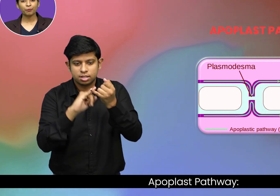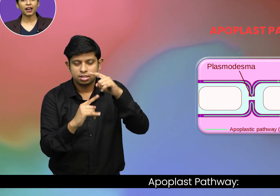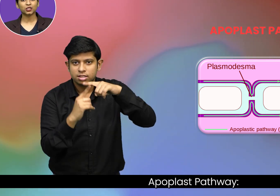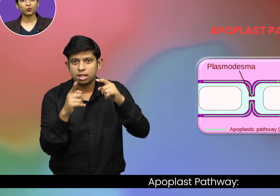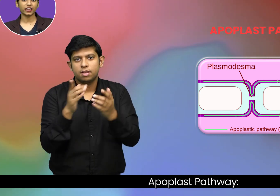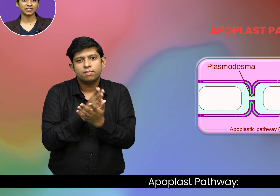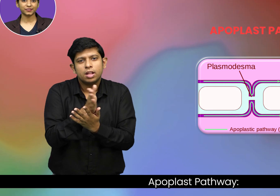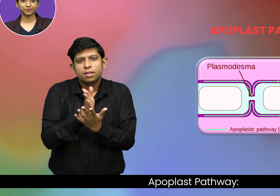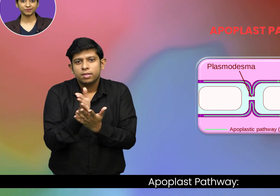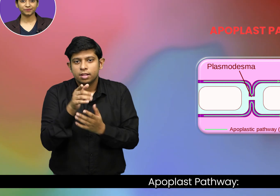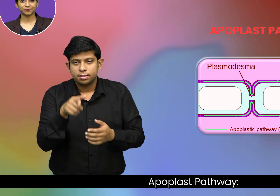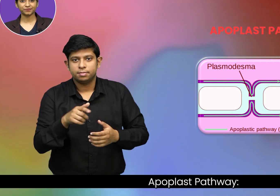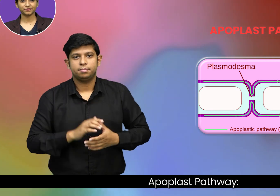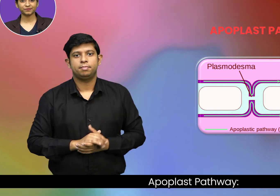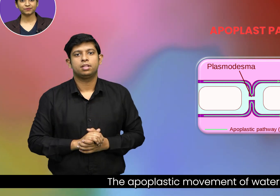Apoplast pathway.